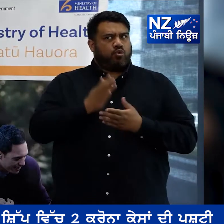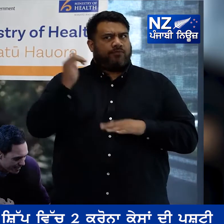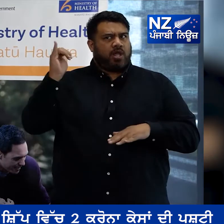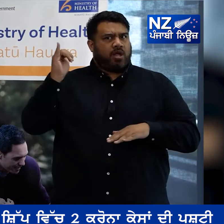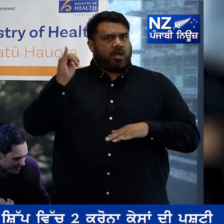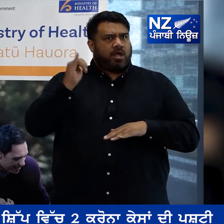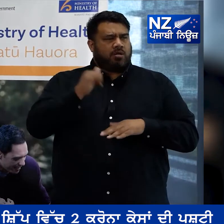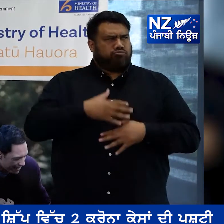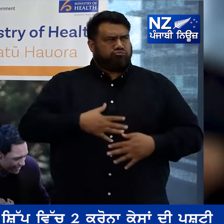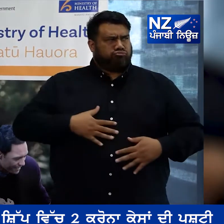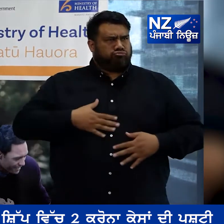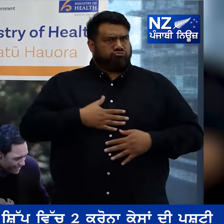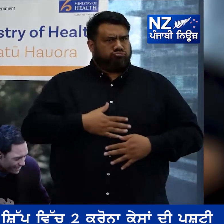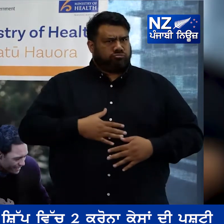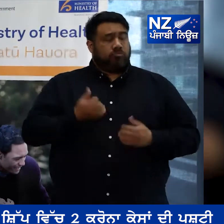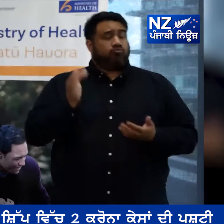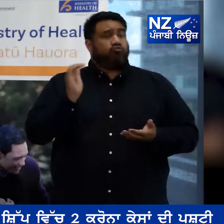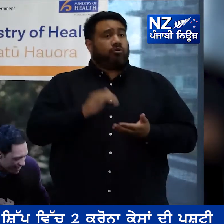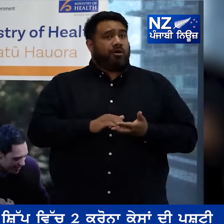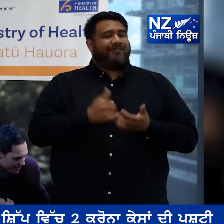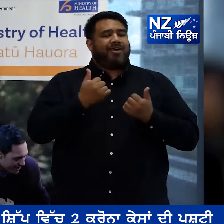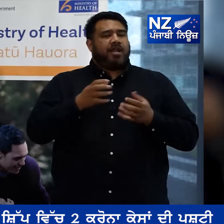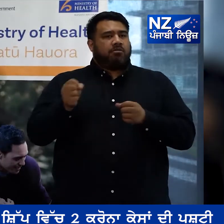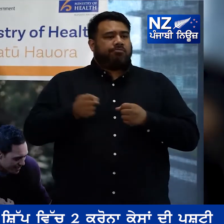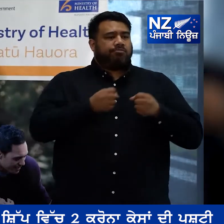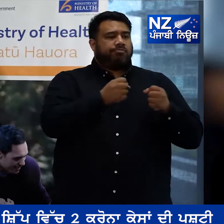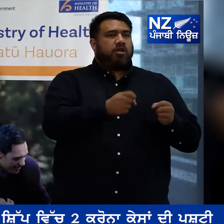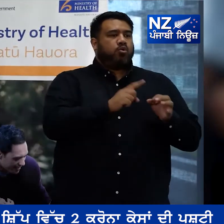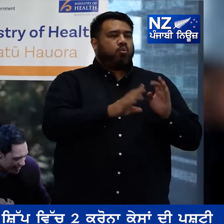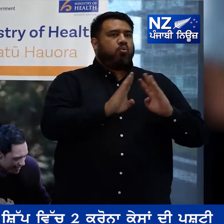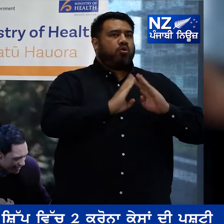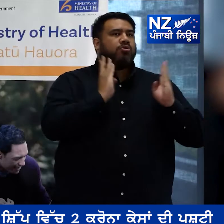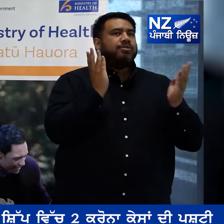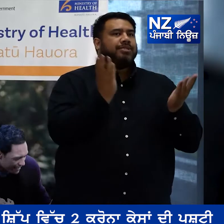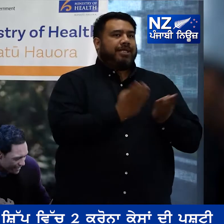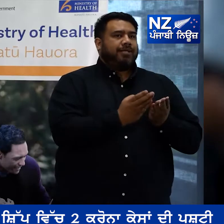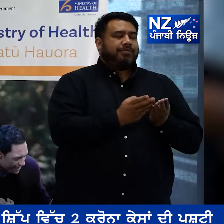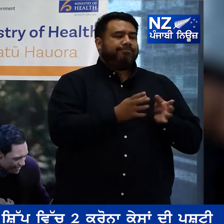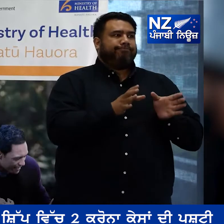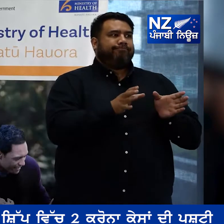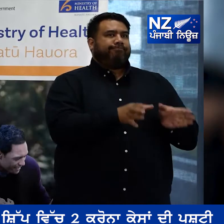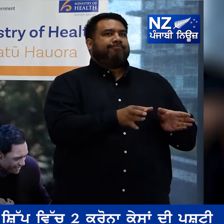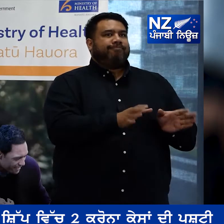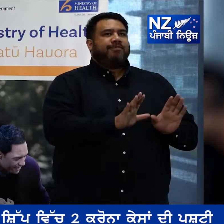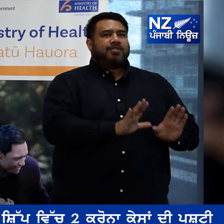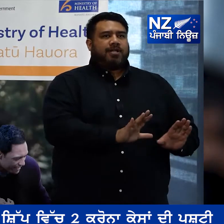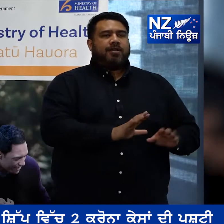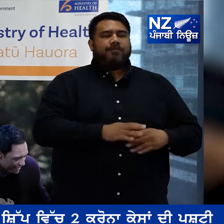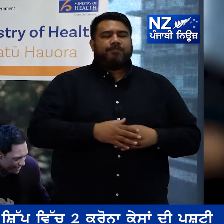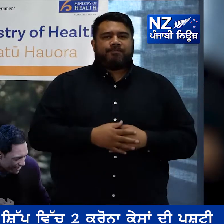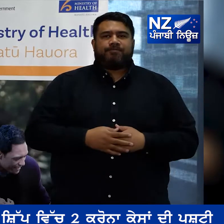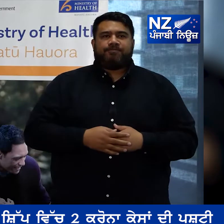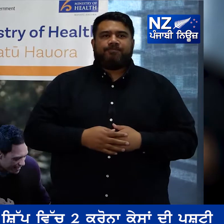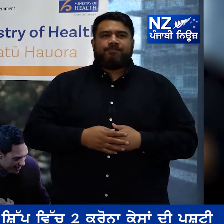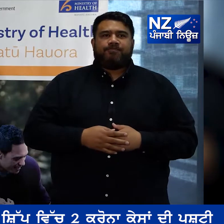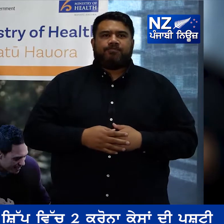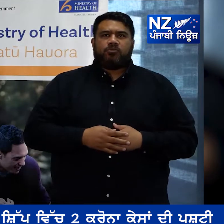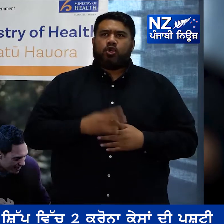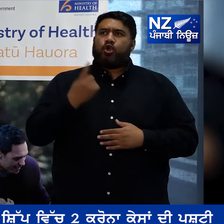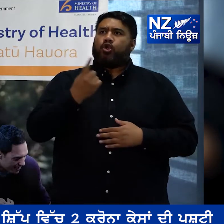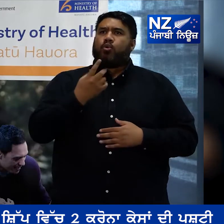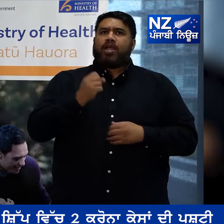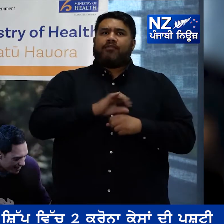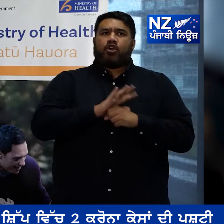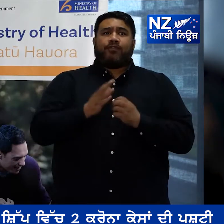are both now in the Auckland quarantine facility and in fact would have been taken there from the flight. Our total number of active cases